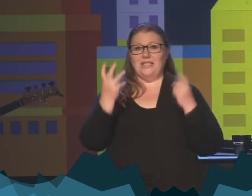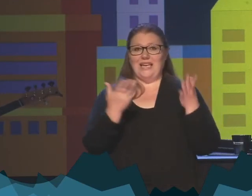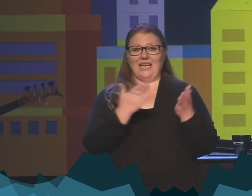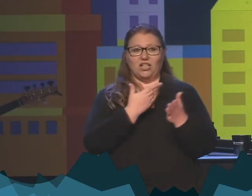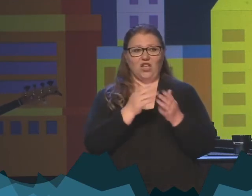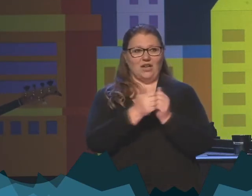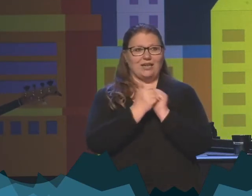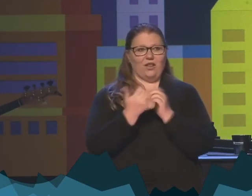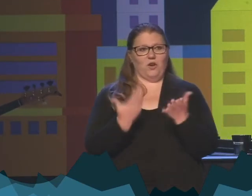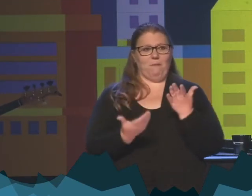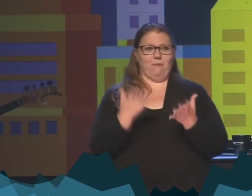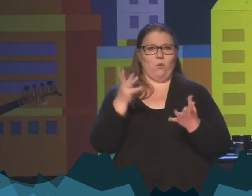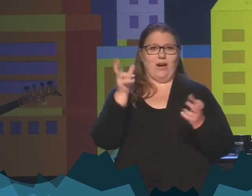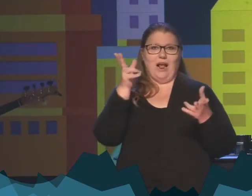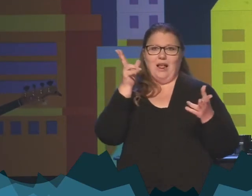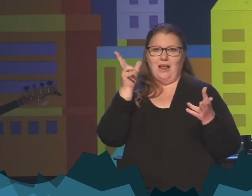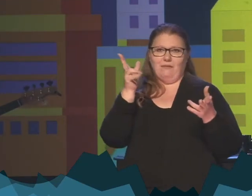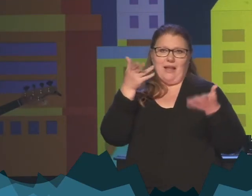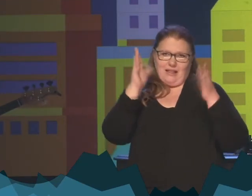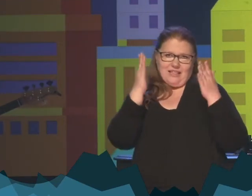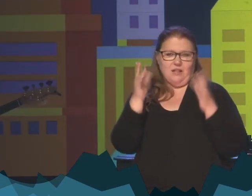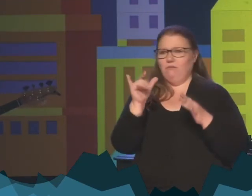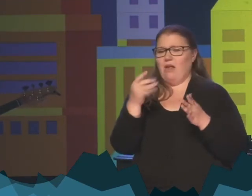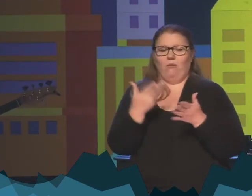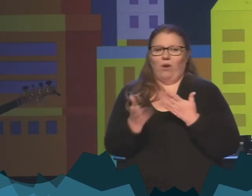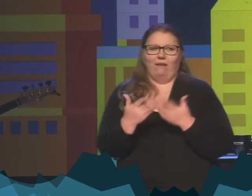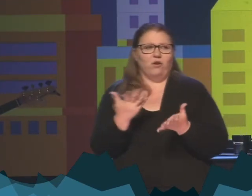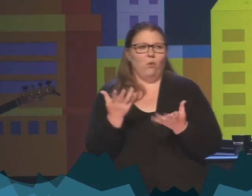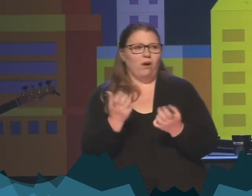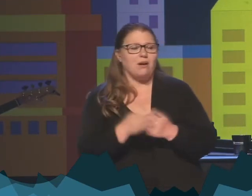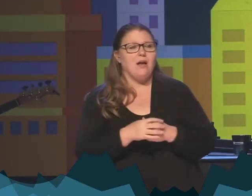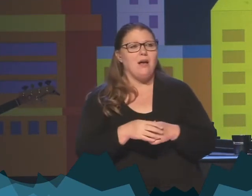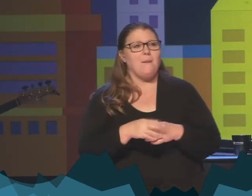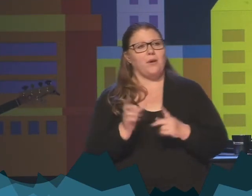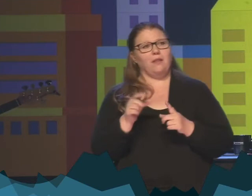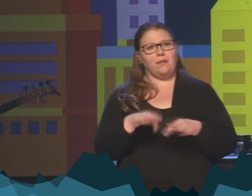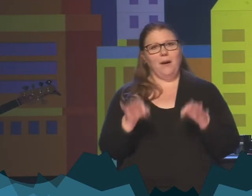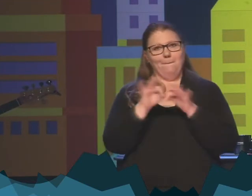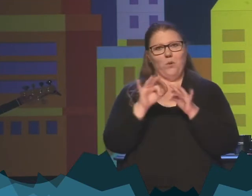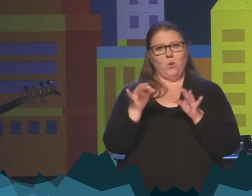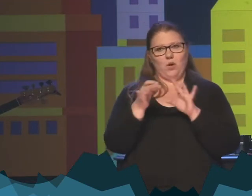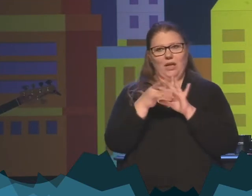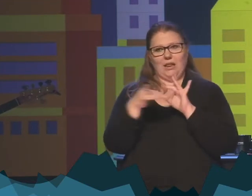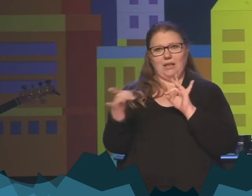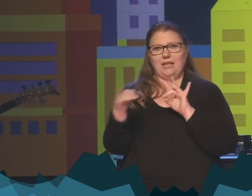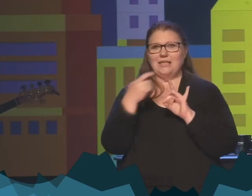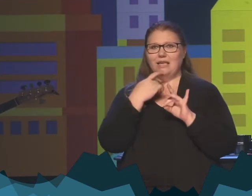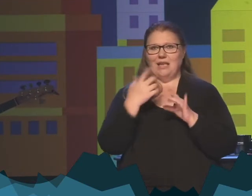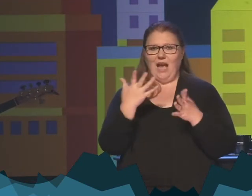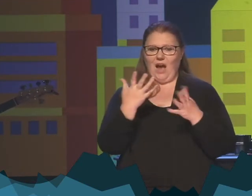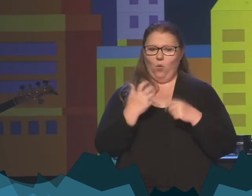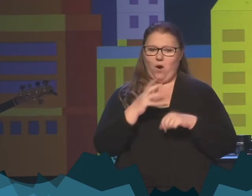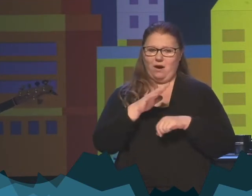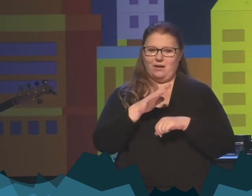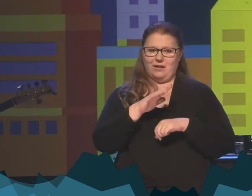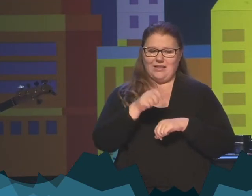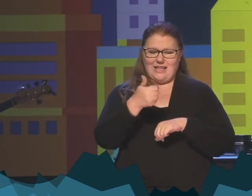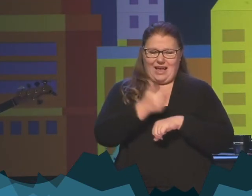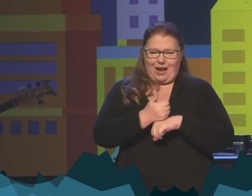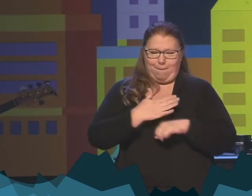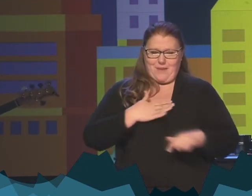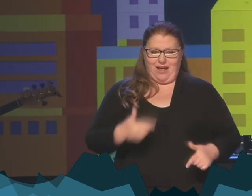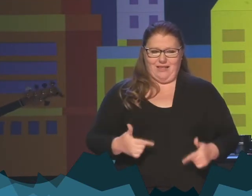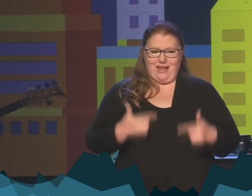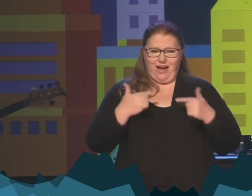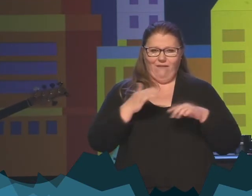or you might want to listen to it, whatever it might be. But the key lyric in this song for us as we finish says, I want to build my life on